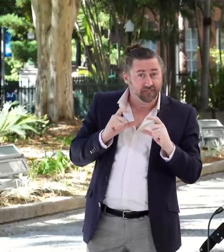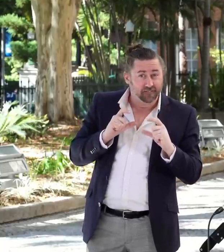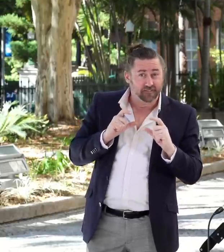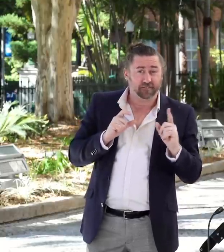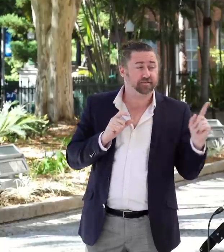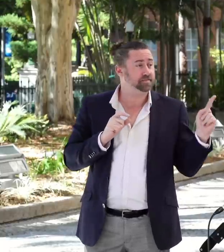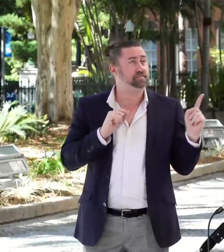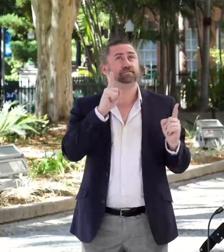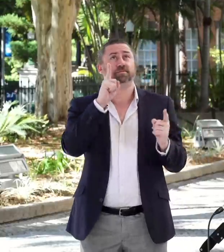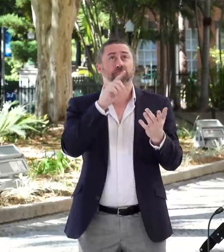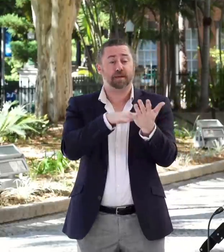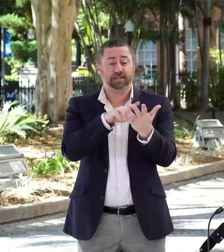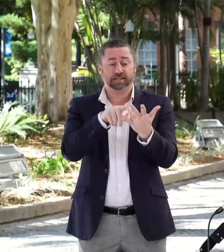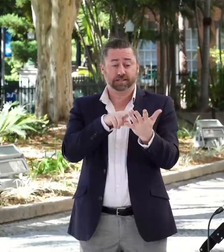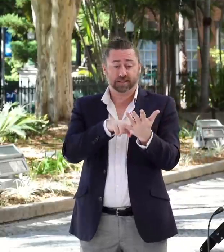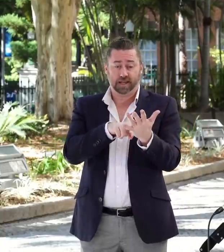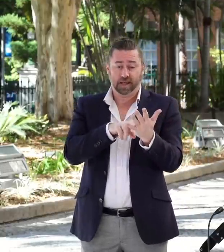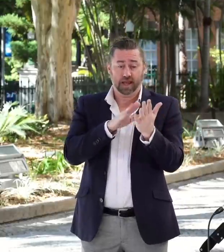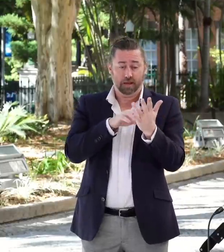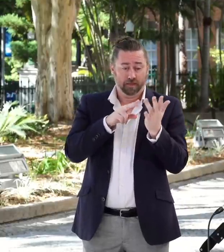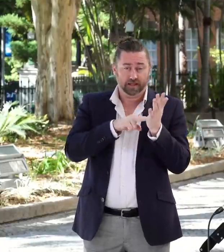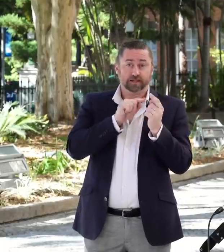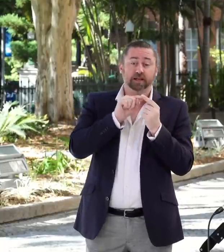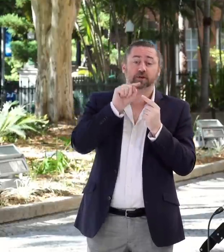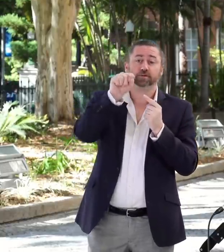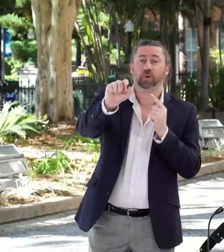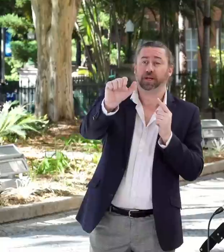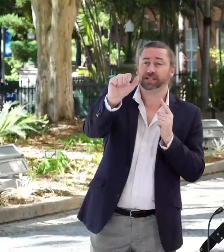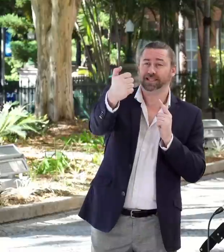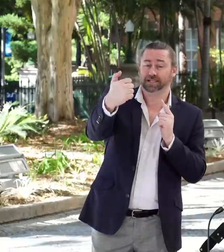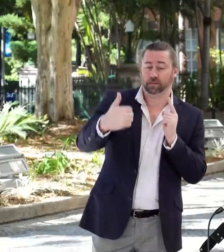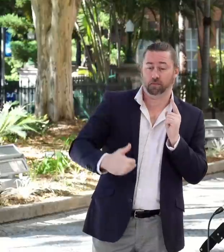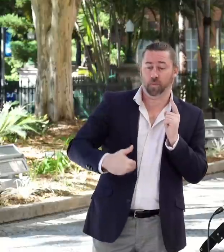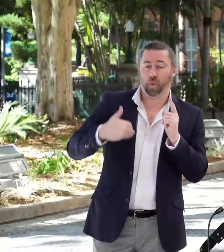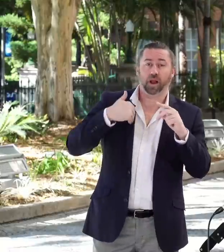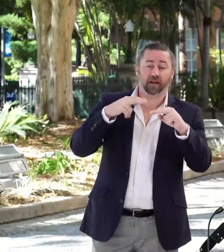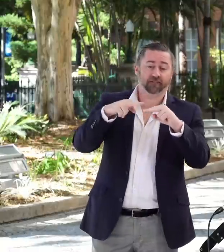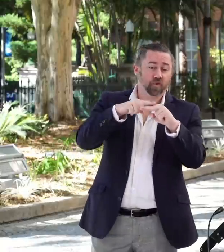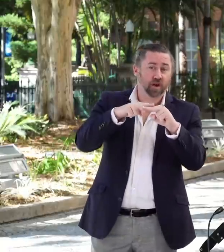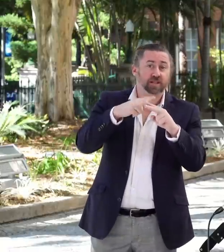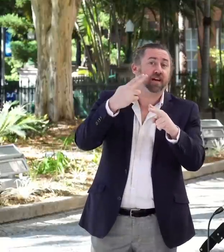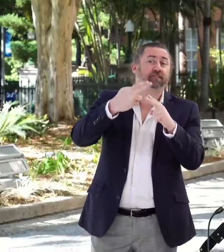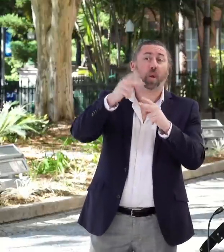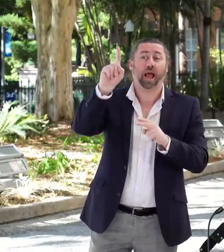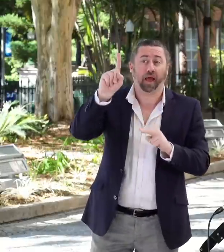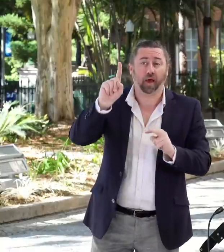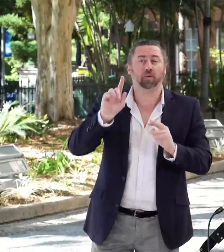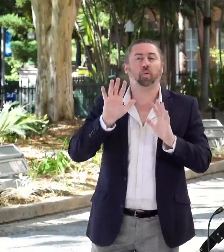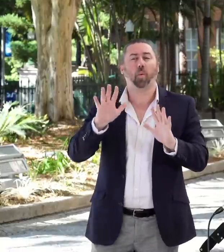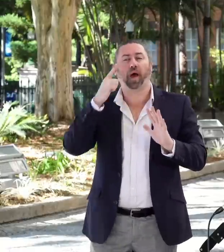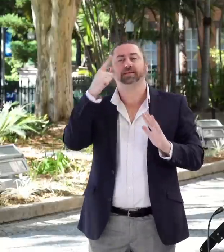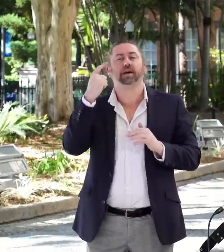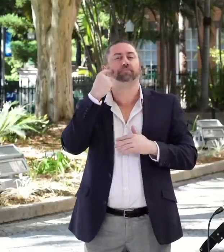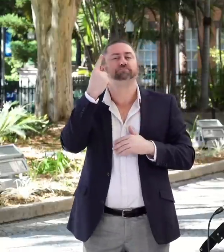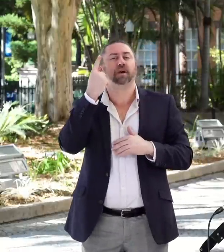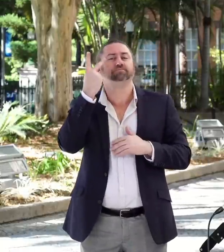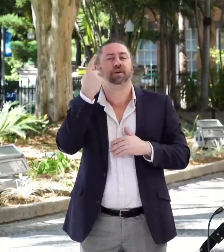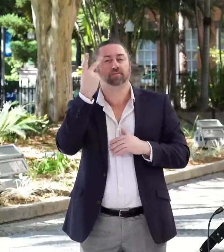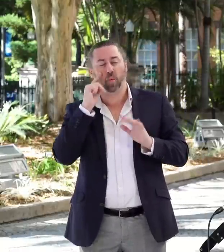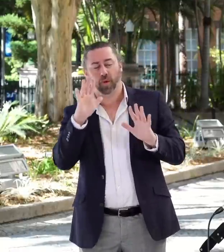Today's Monday and we have masks in place till 6 a.m. Friday at this point, so let's see how we go through the next few